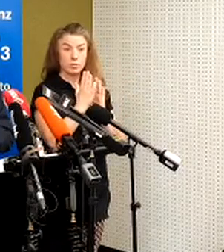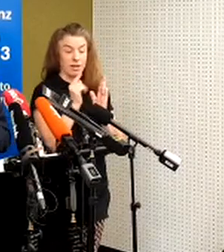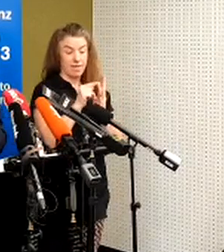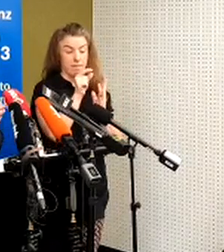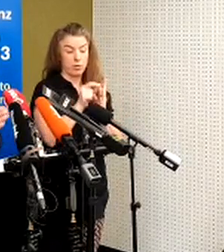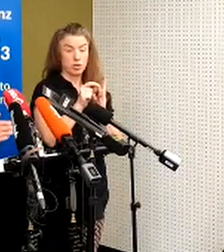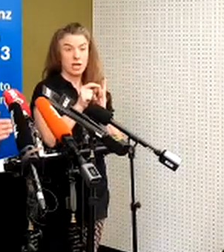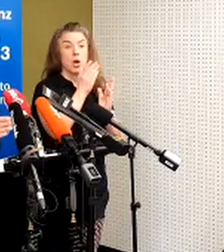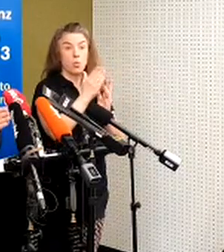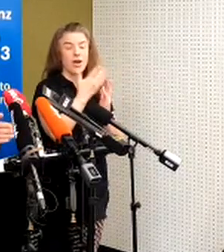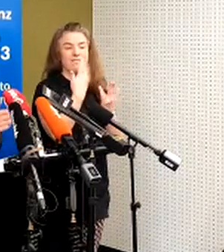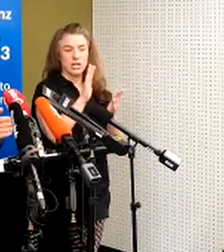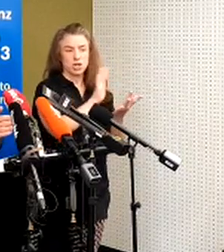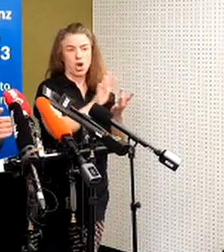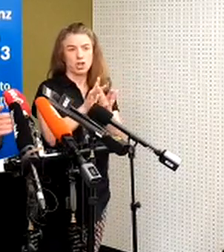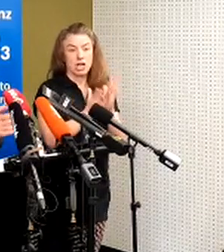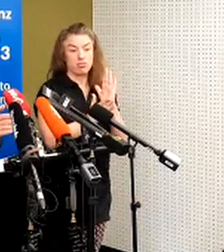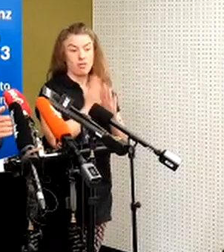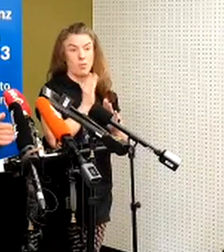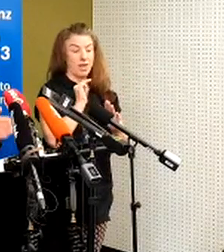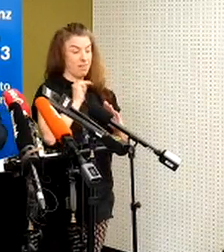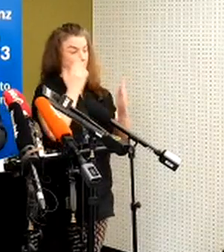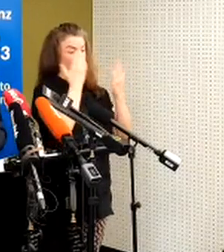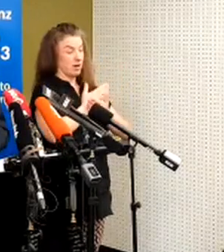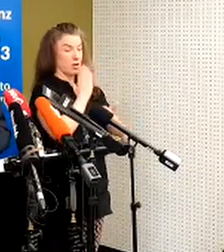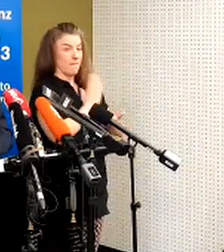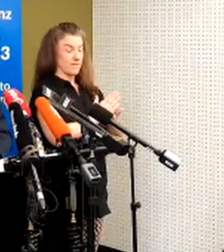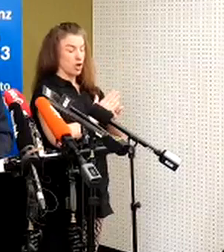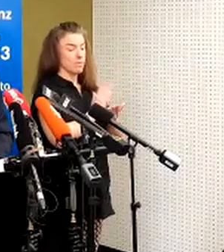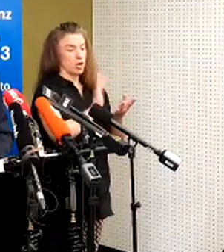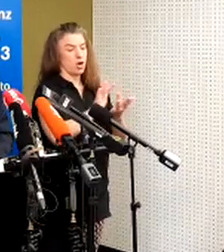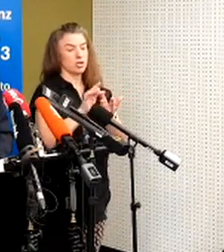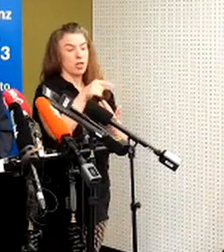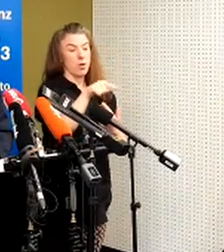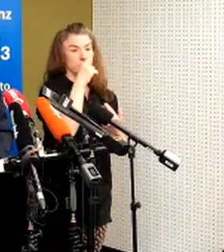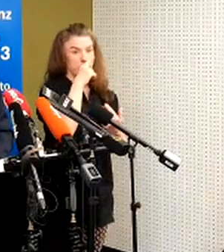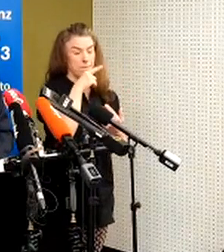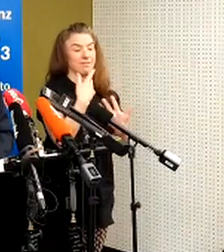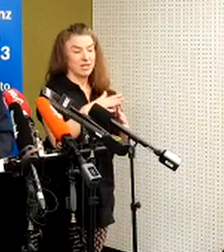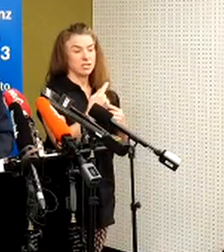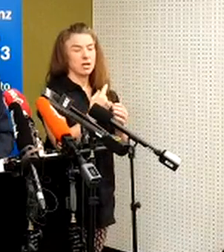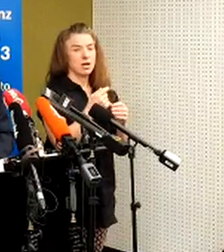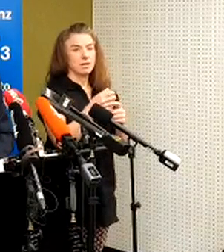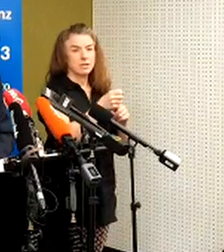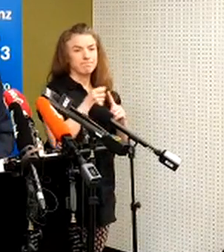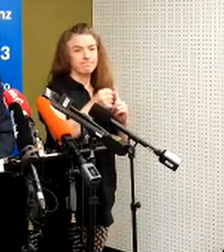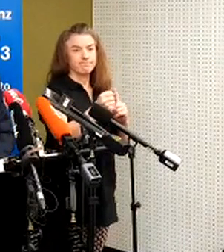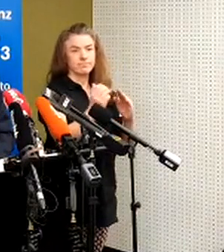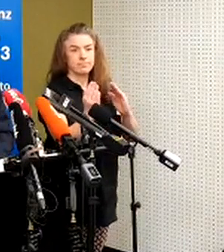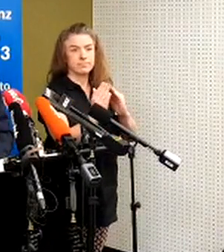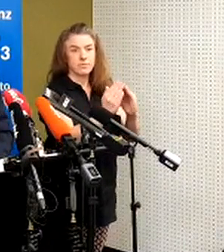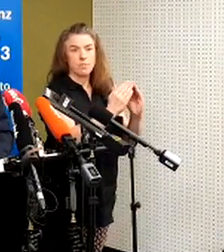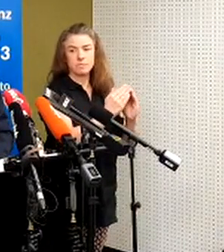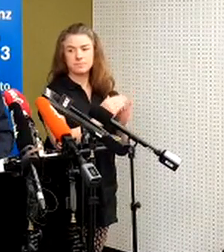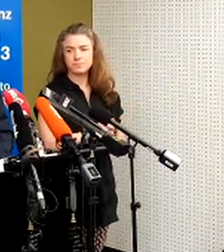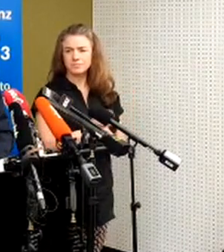person were contacted immediately on the evening when we got the result and are in self-isolation. Do you know anything about the